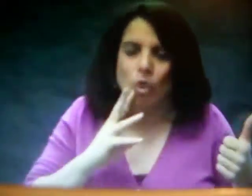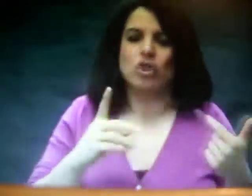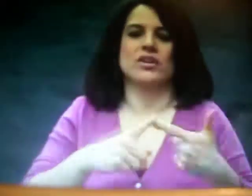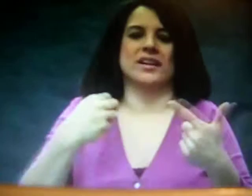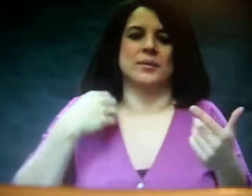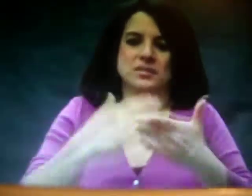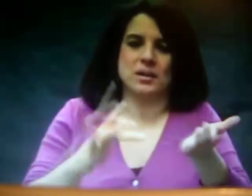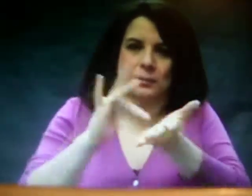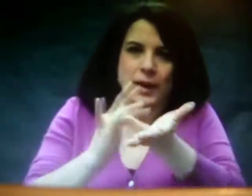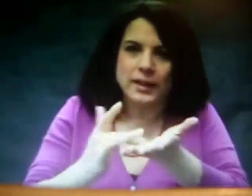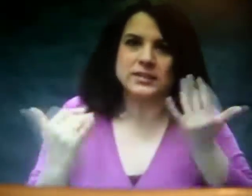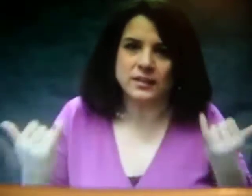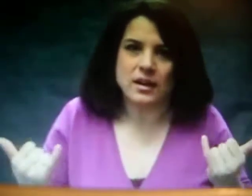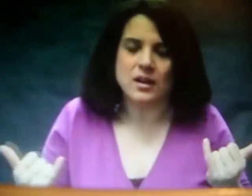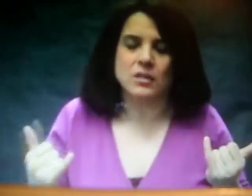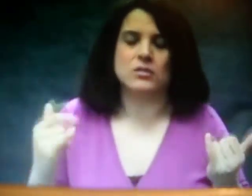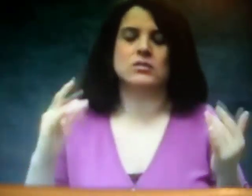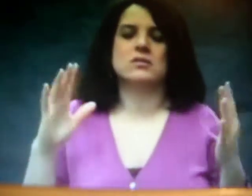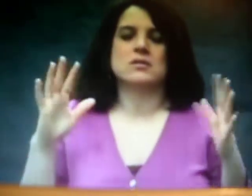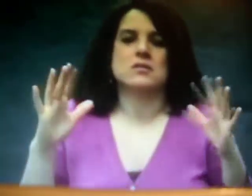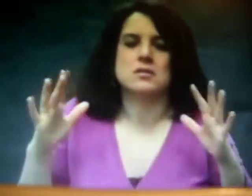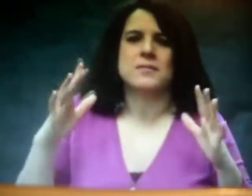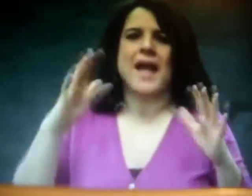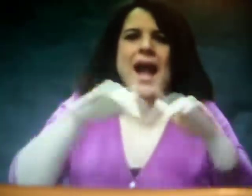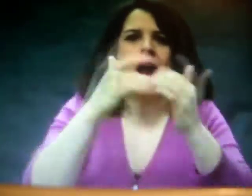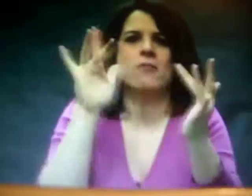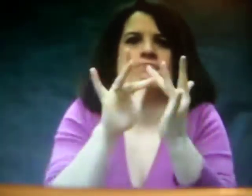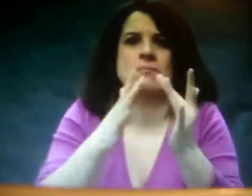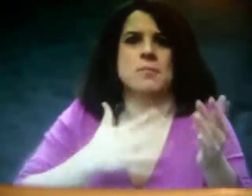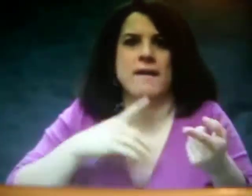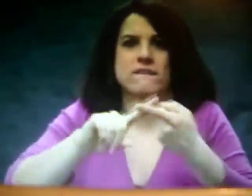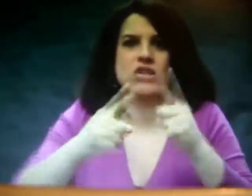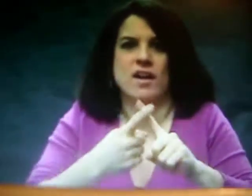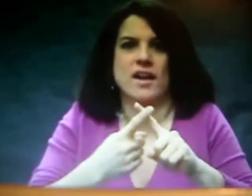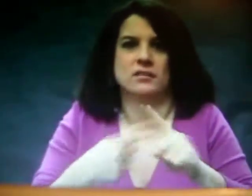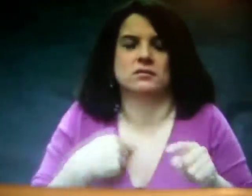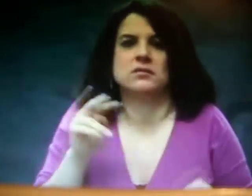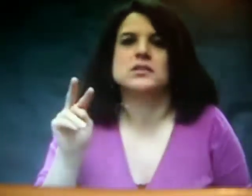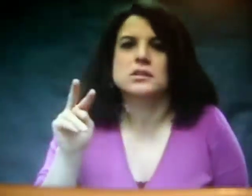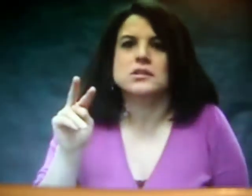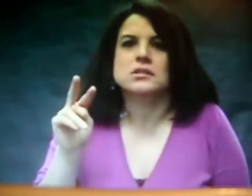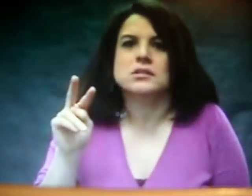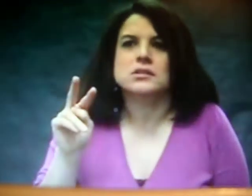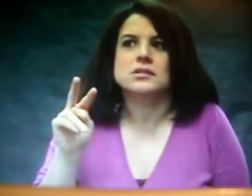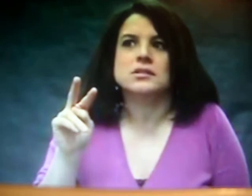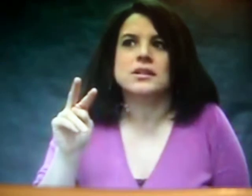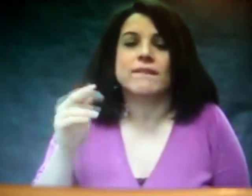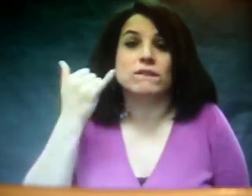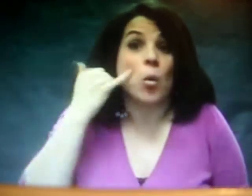Someone give me some water, some medicine now. But